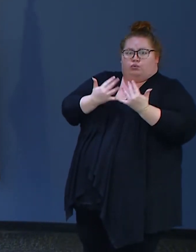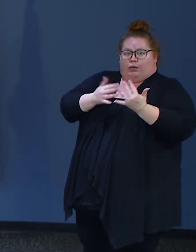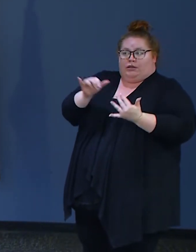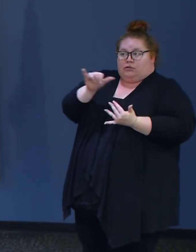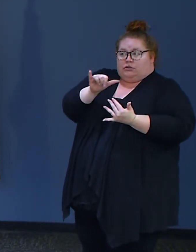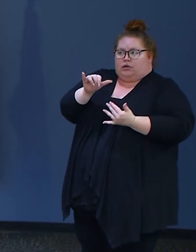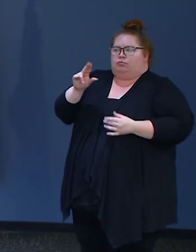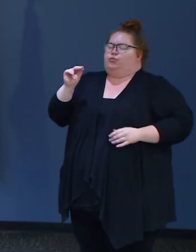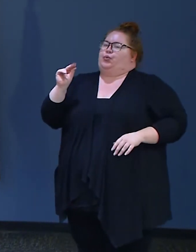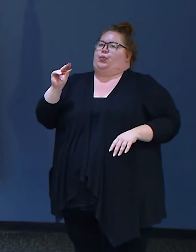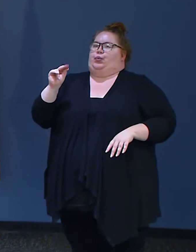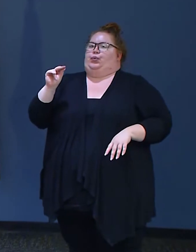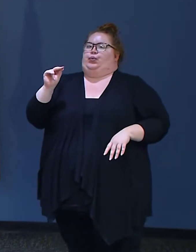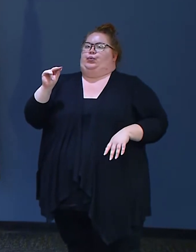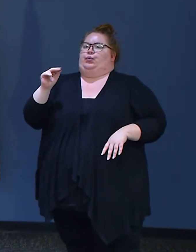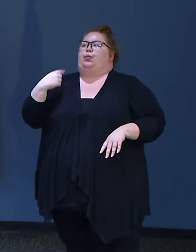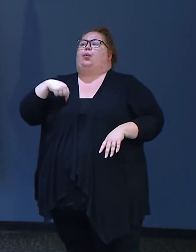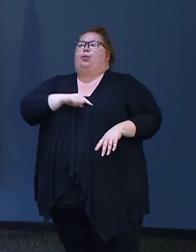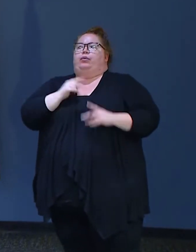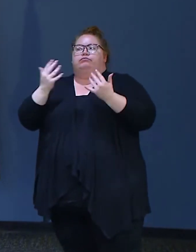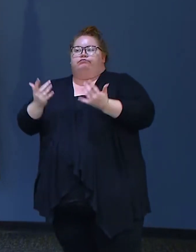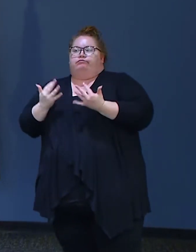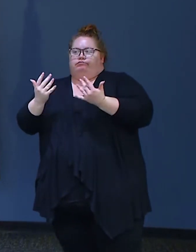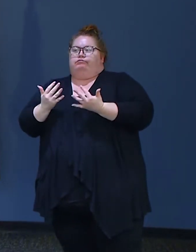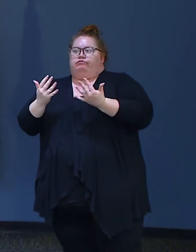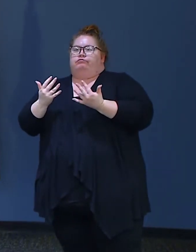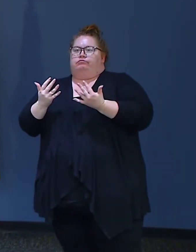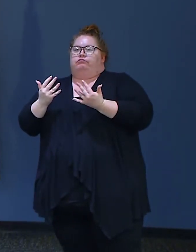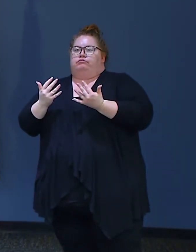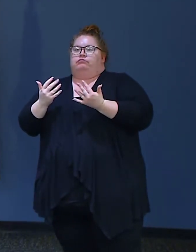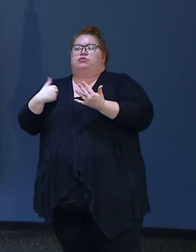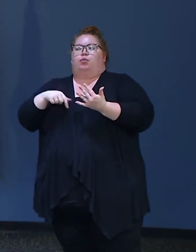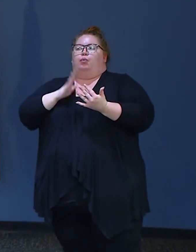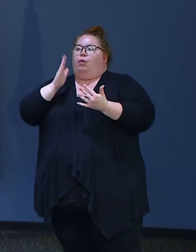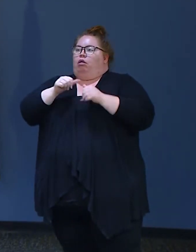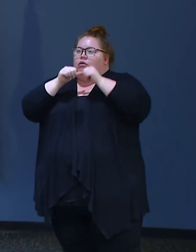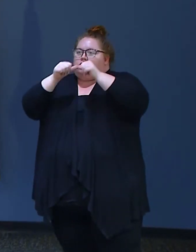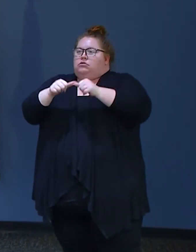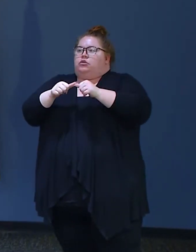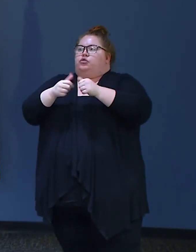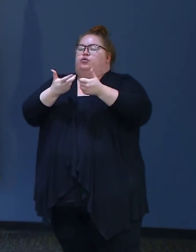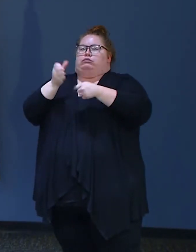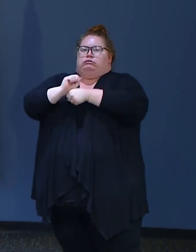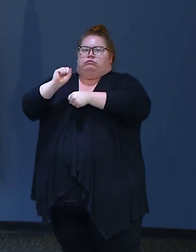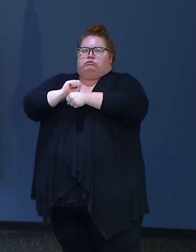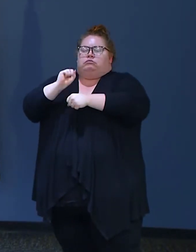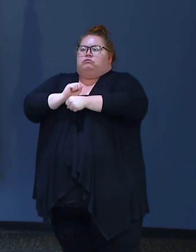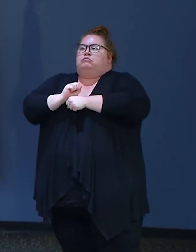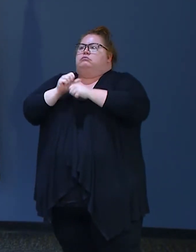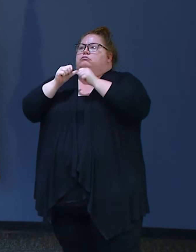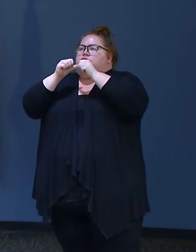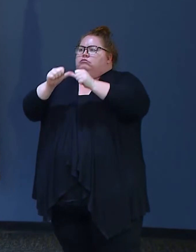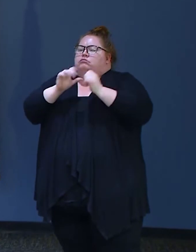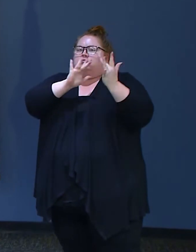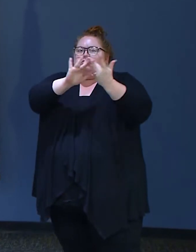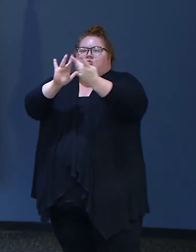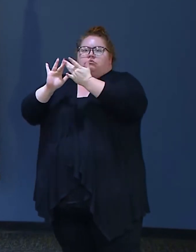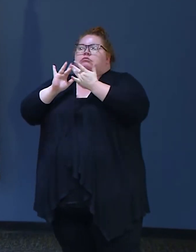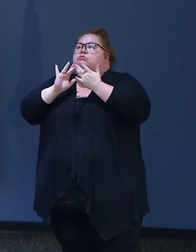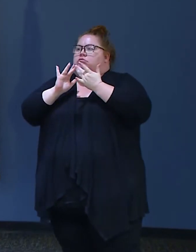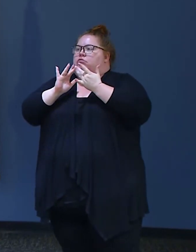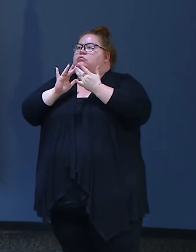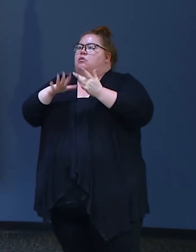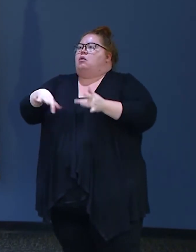informed. So we will continue to work as hard as we can to get those pending